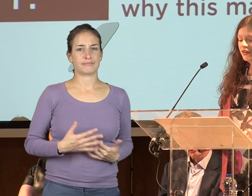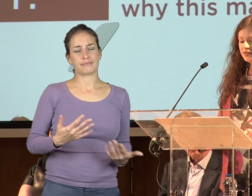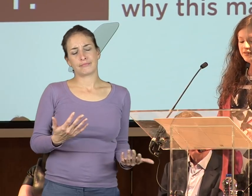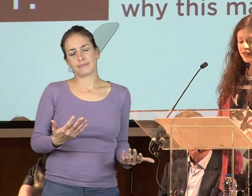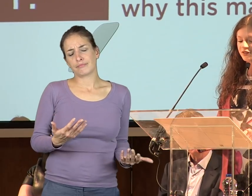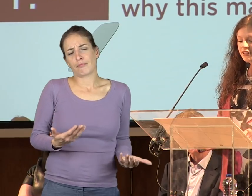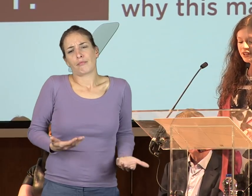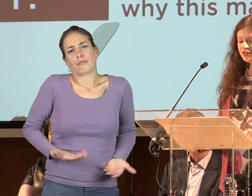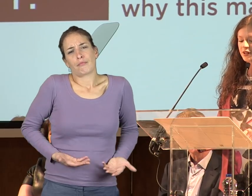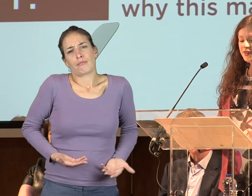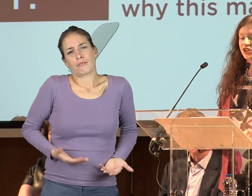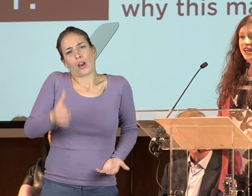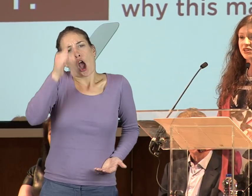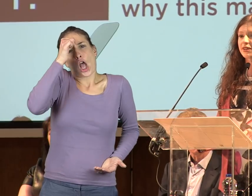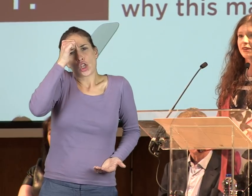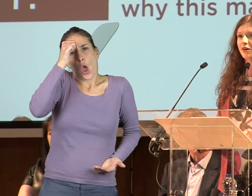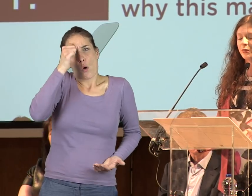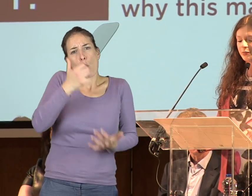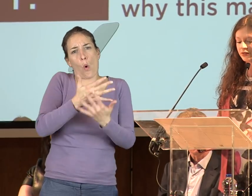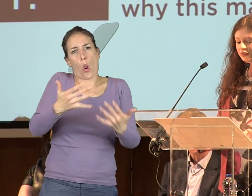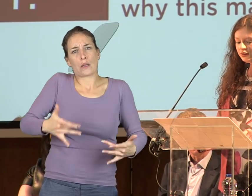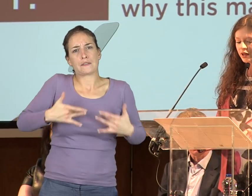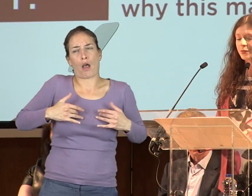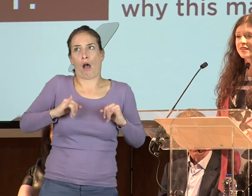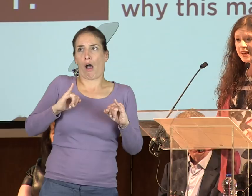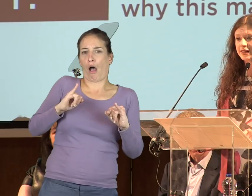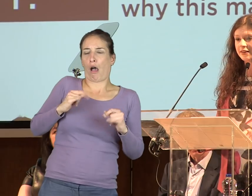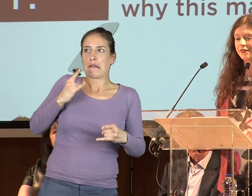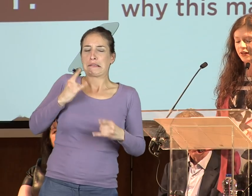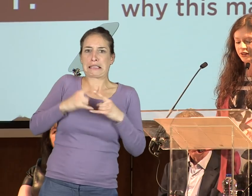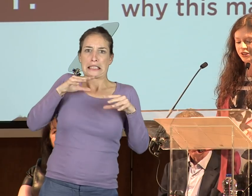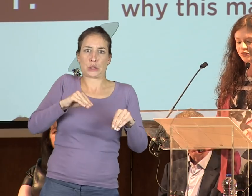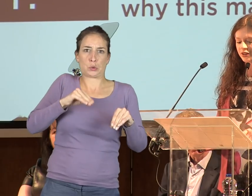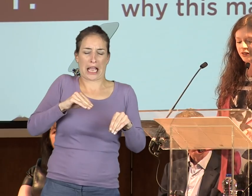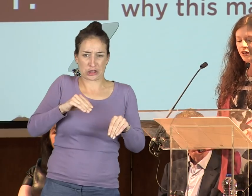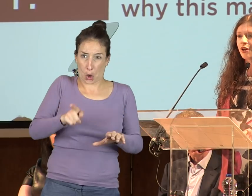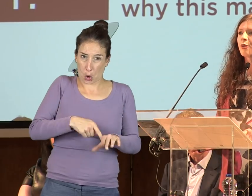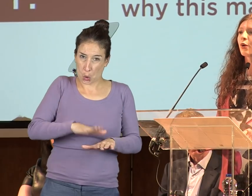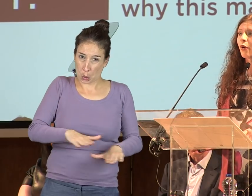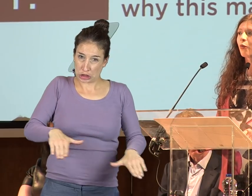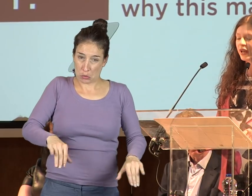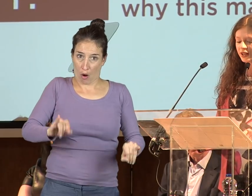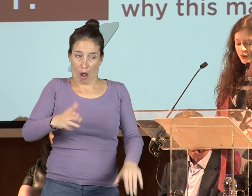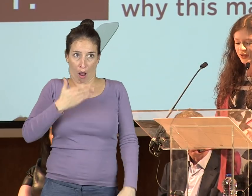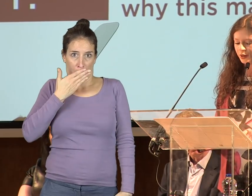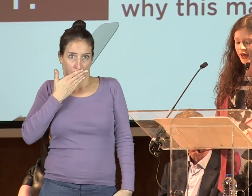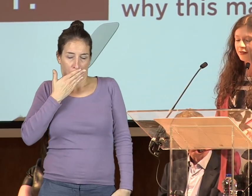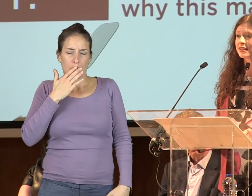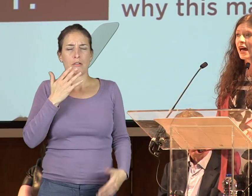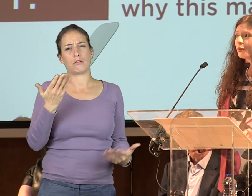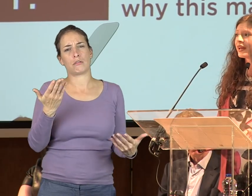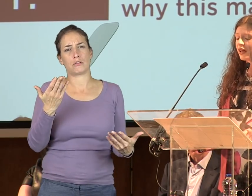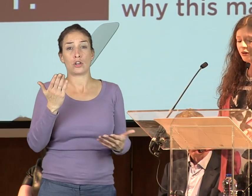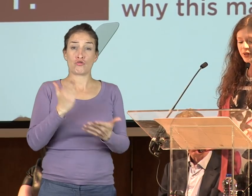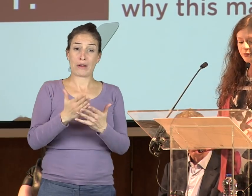And I know that sex and relationships education can alarm people, particularly for younger children, but what we are talking about